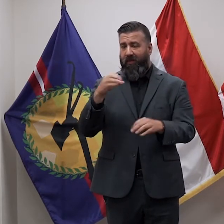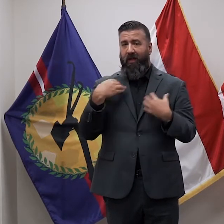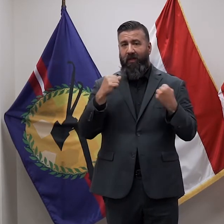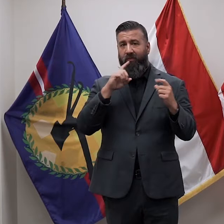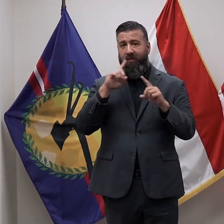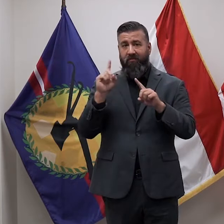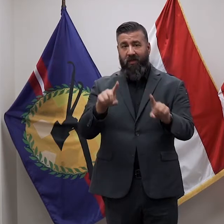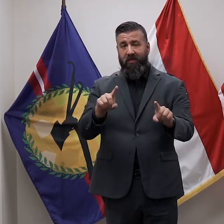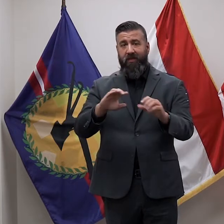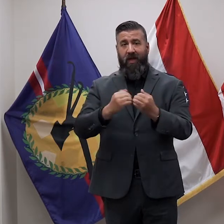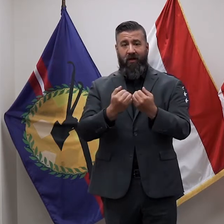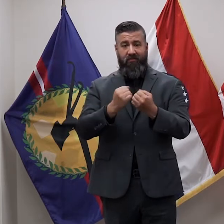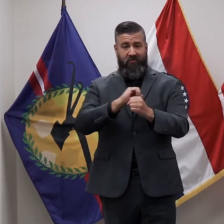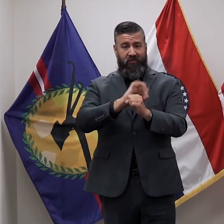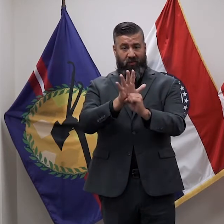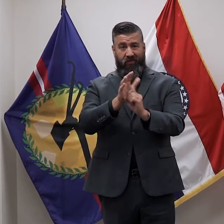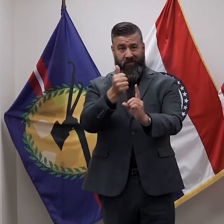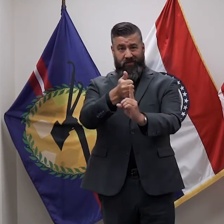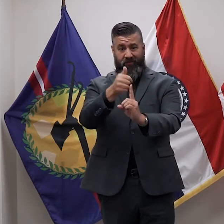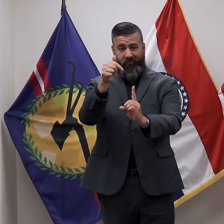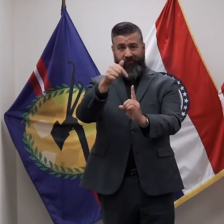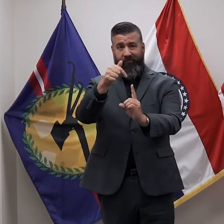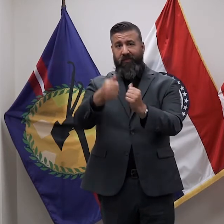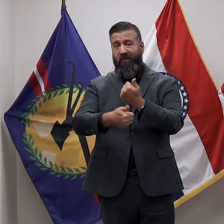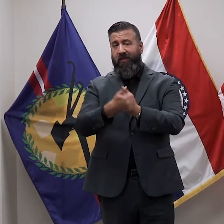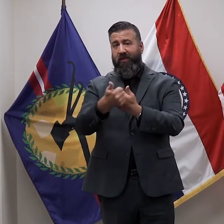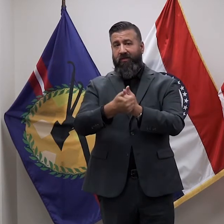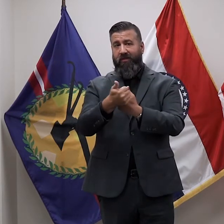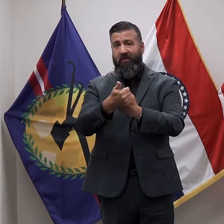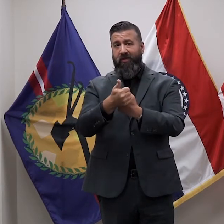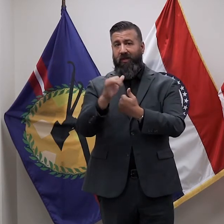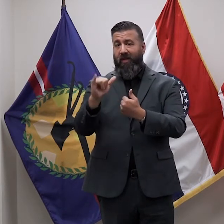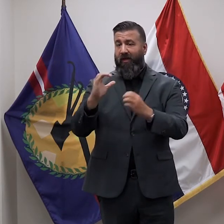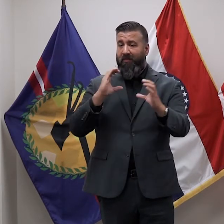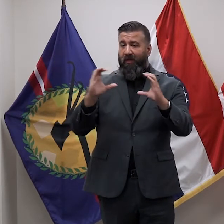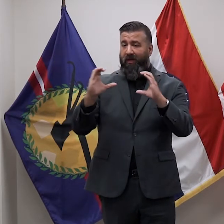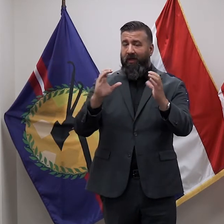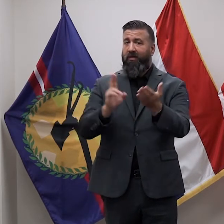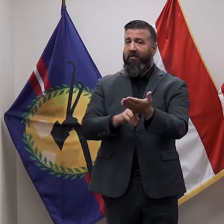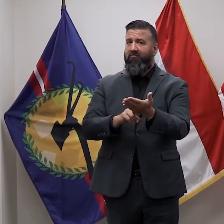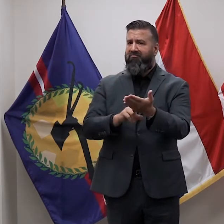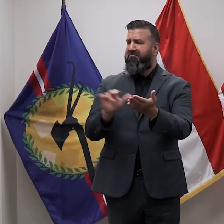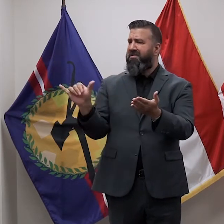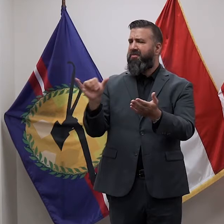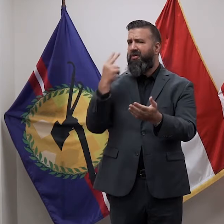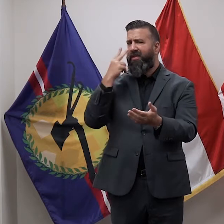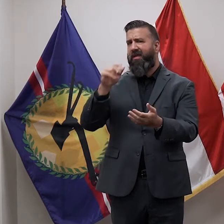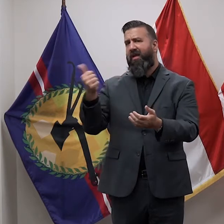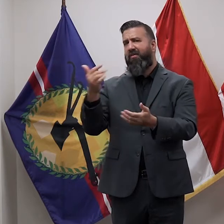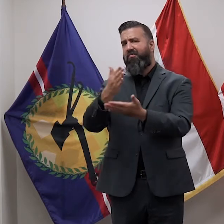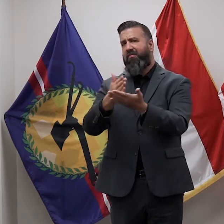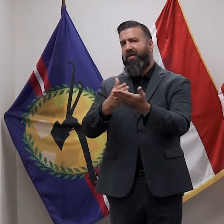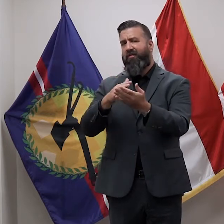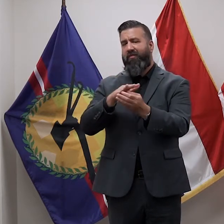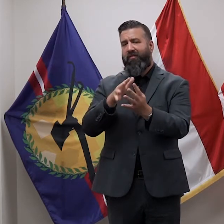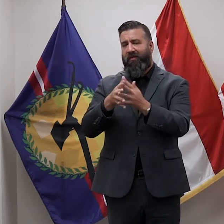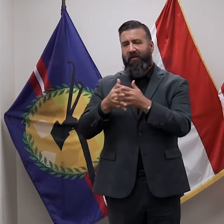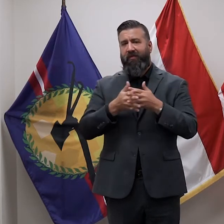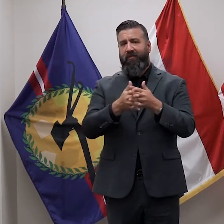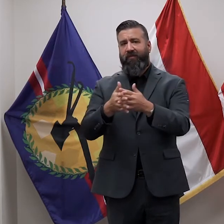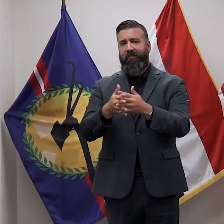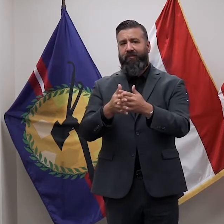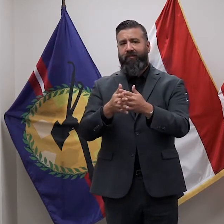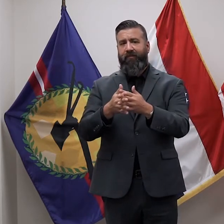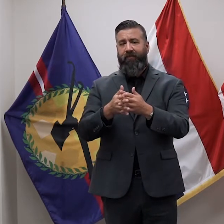the danger of COVID. And that communications contract is similar to what you see in other parts of the country when